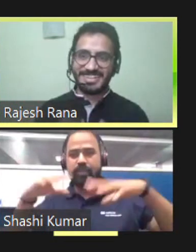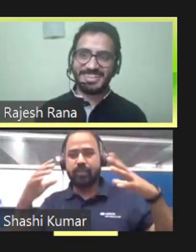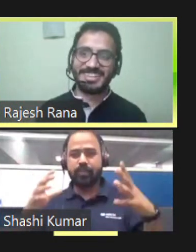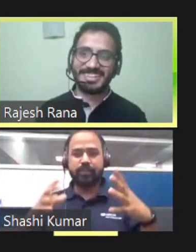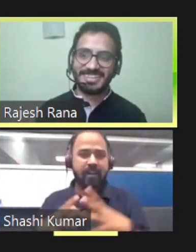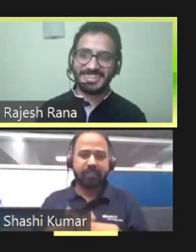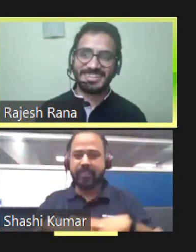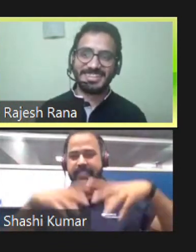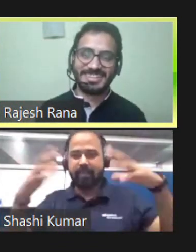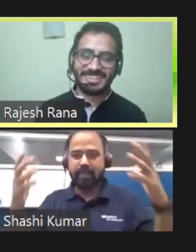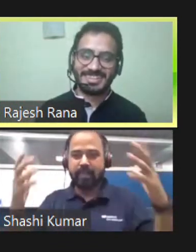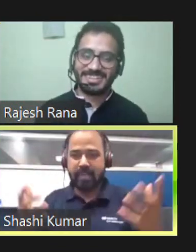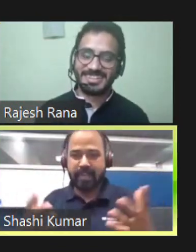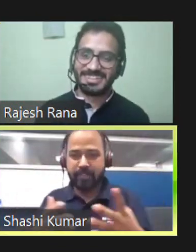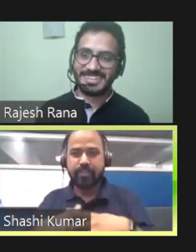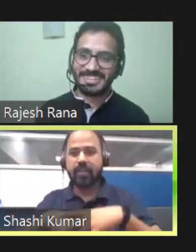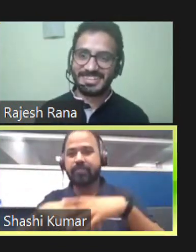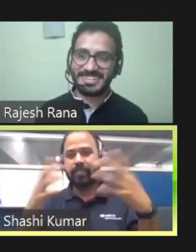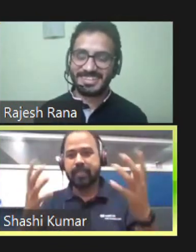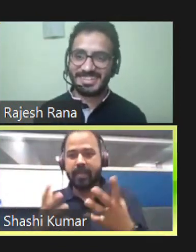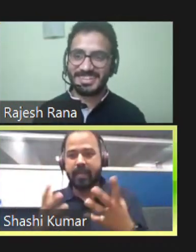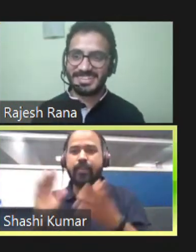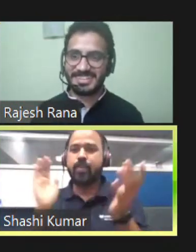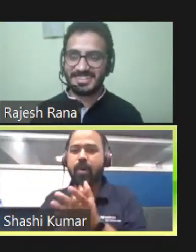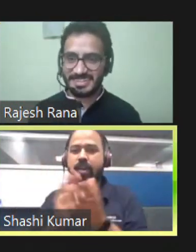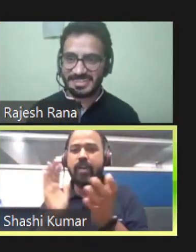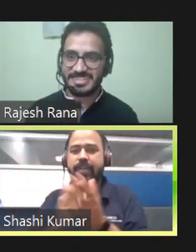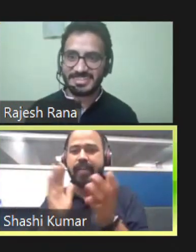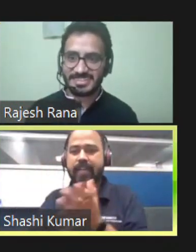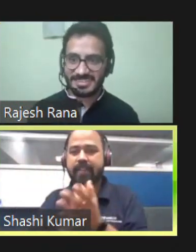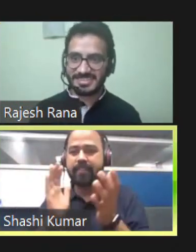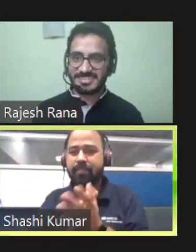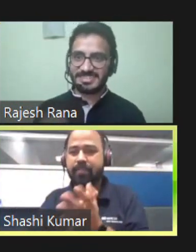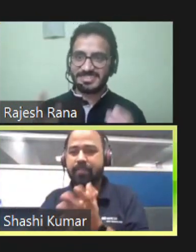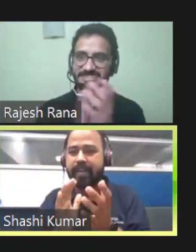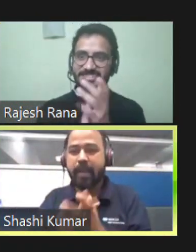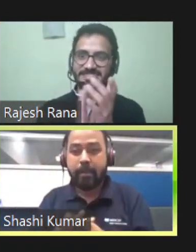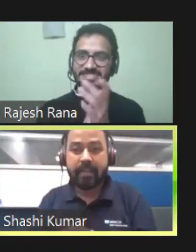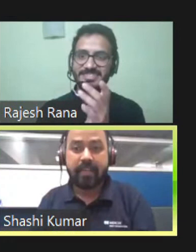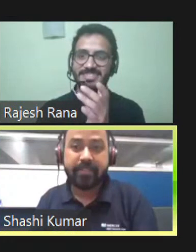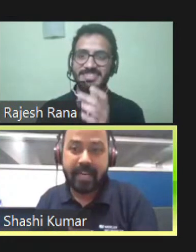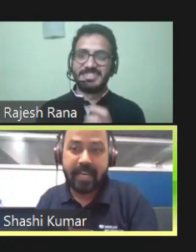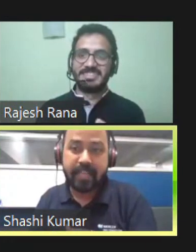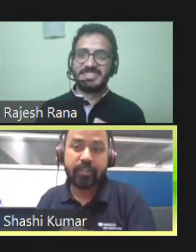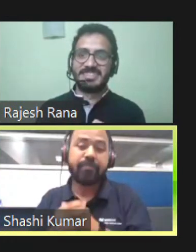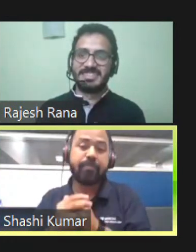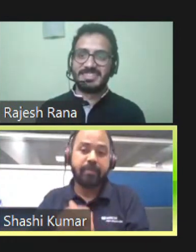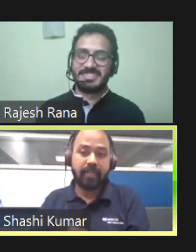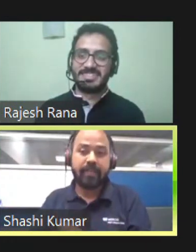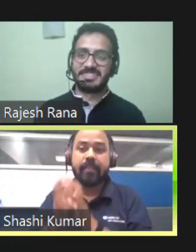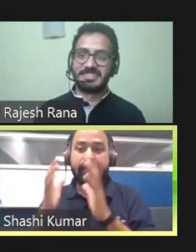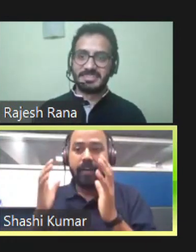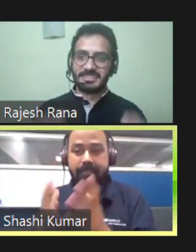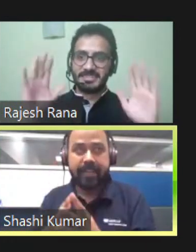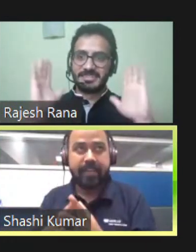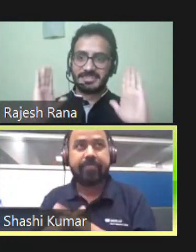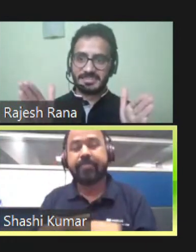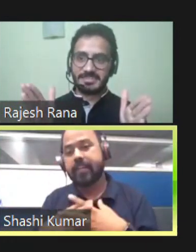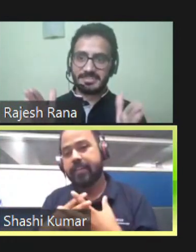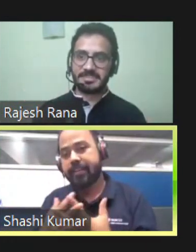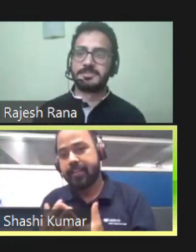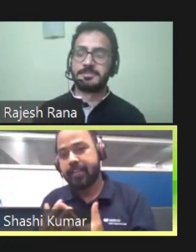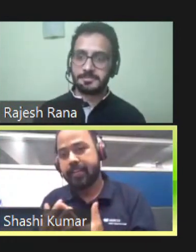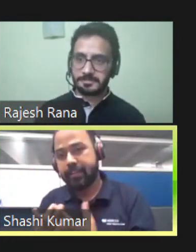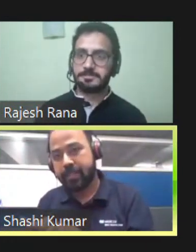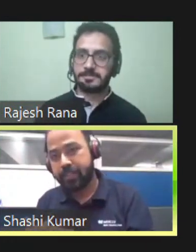are, after finishing up some lectures, after seminar, you all are doing like this, right? But in sign language, if people are deaf, they